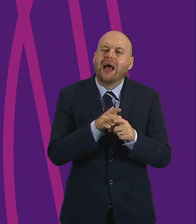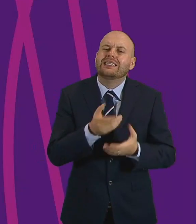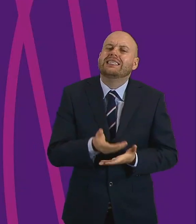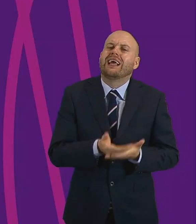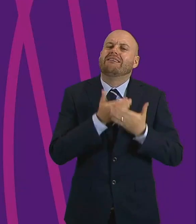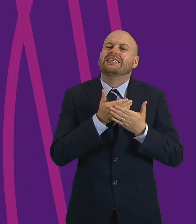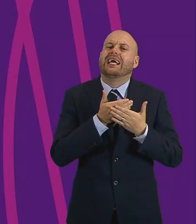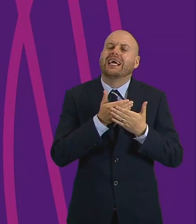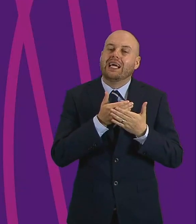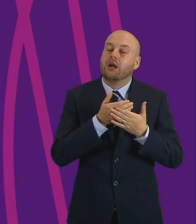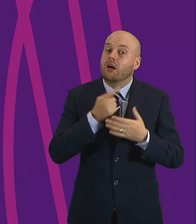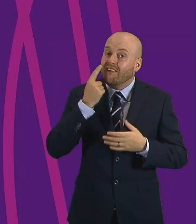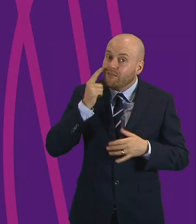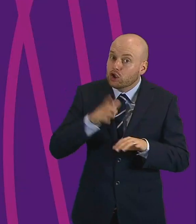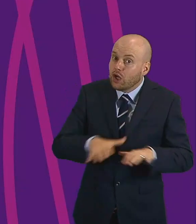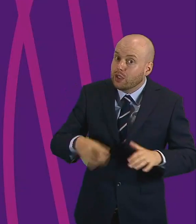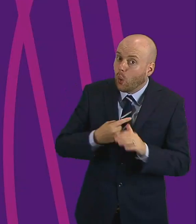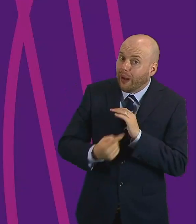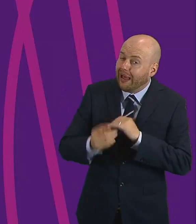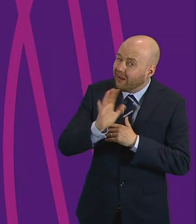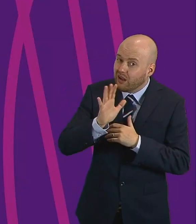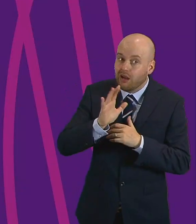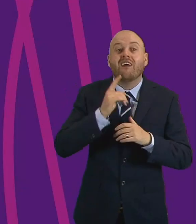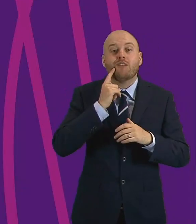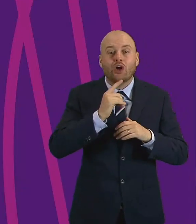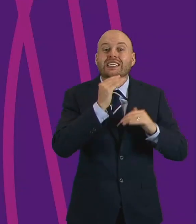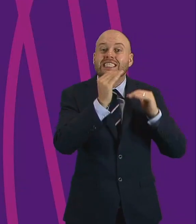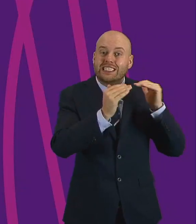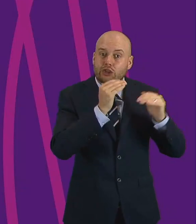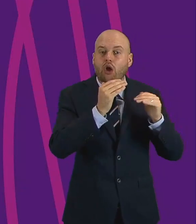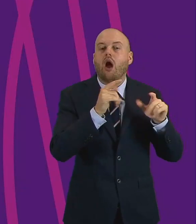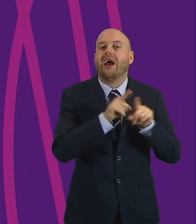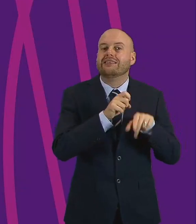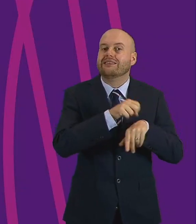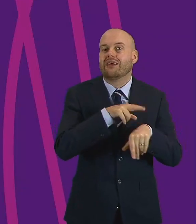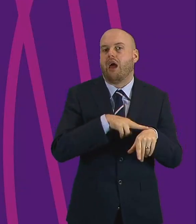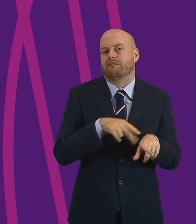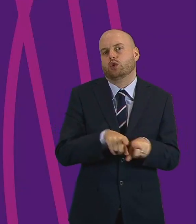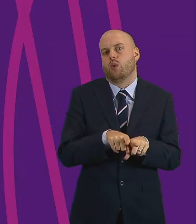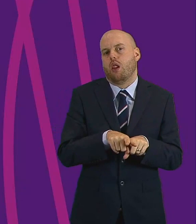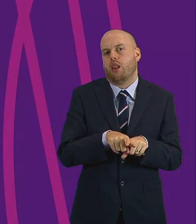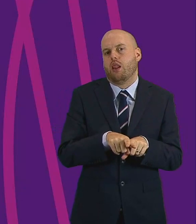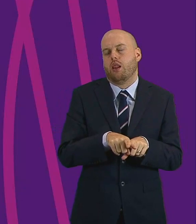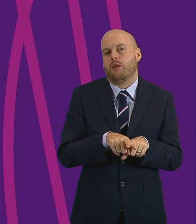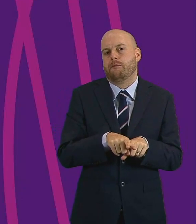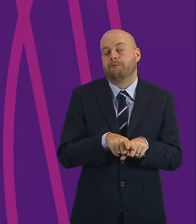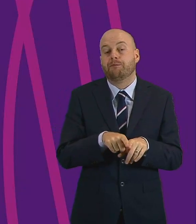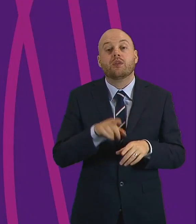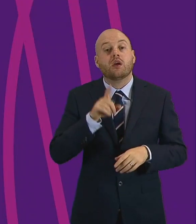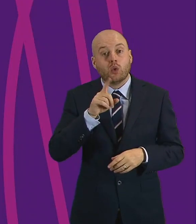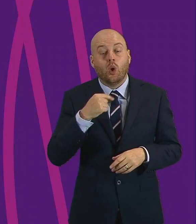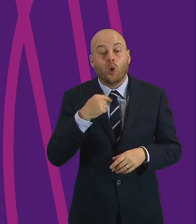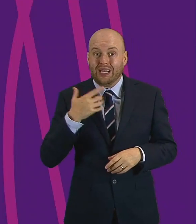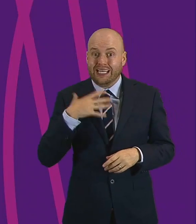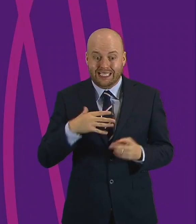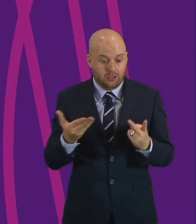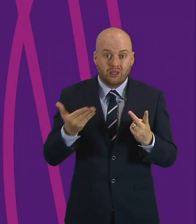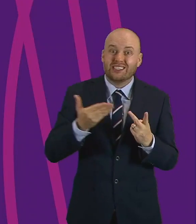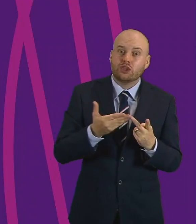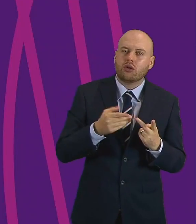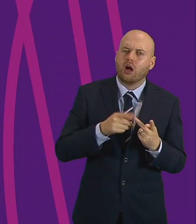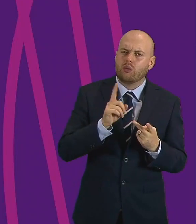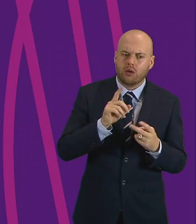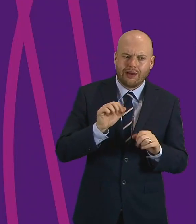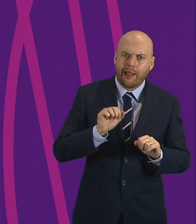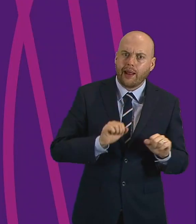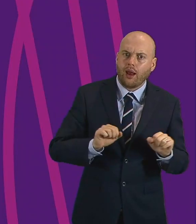but also their teachers and vital support staff. We will need additional staff to clean our schools and potentially